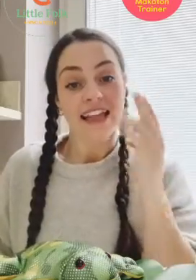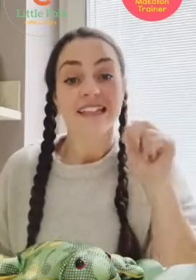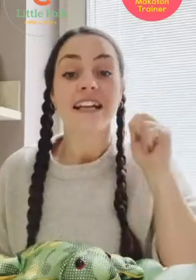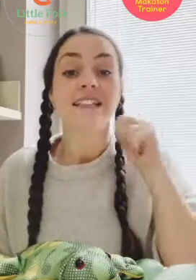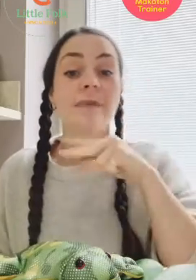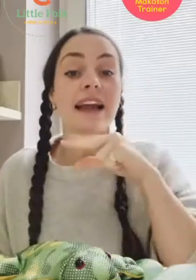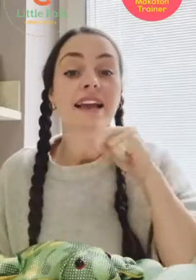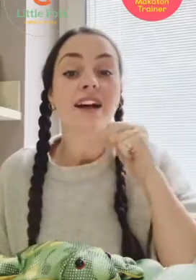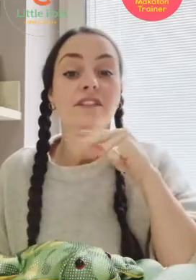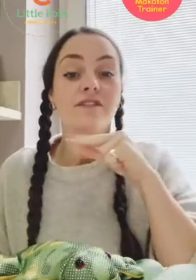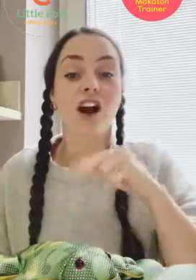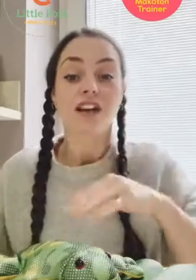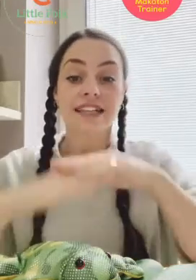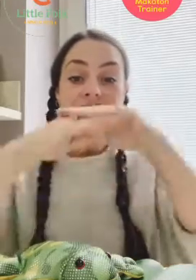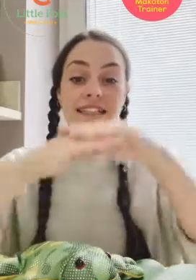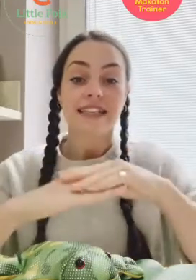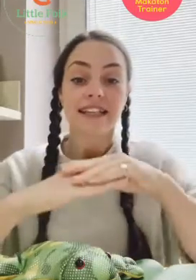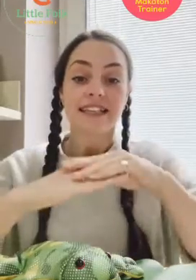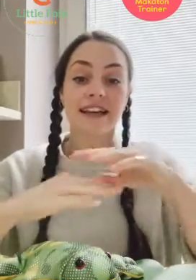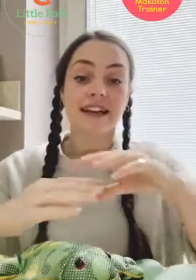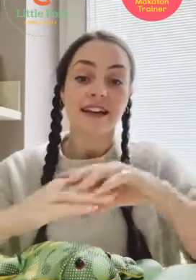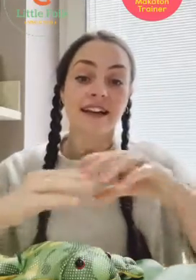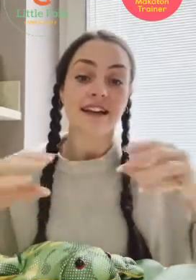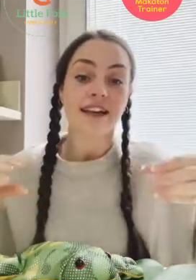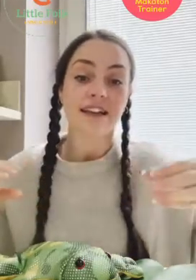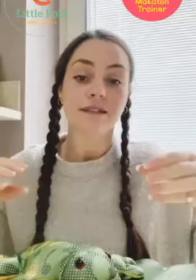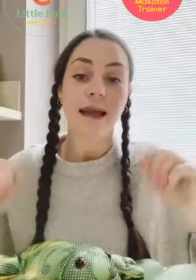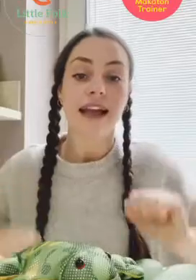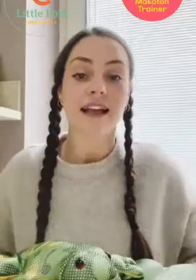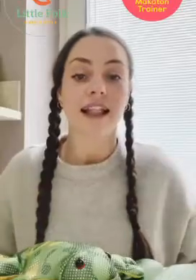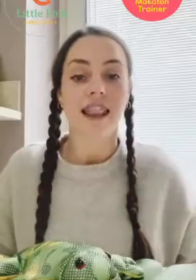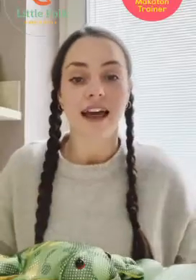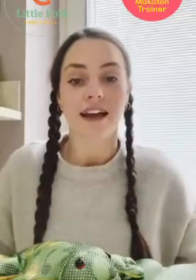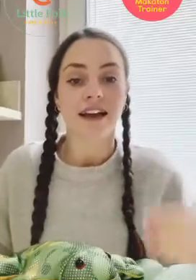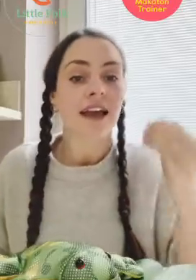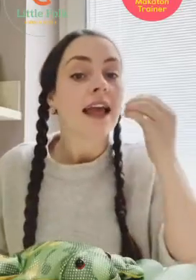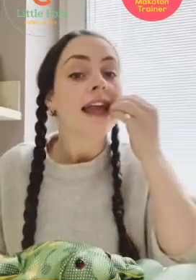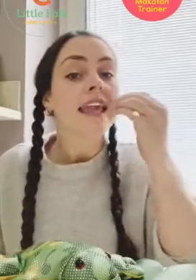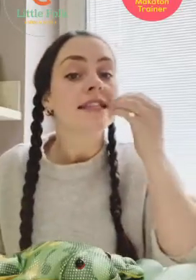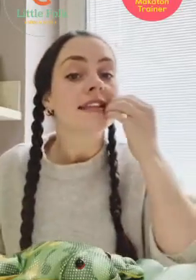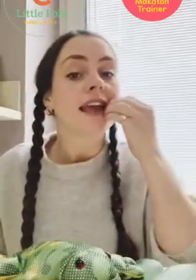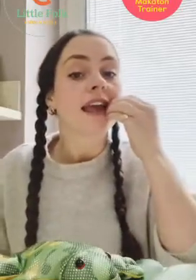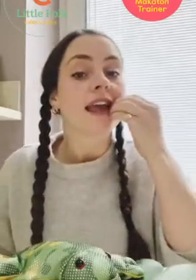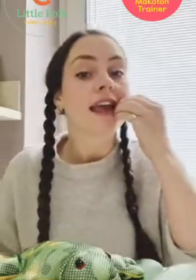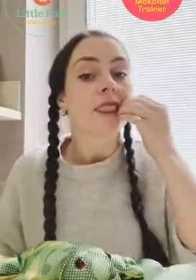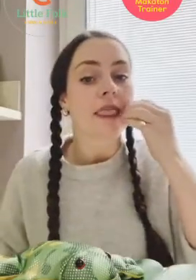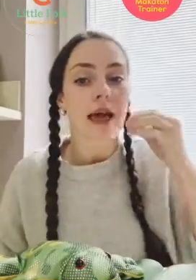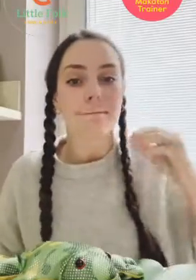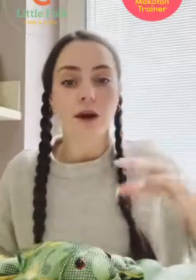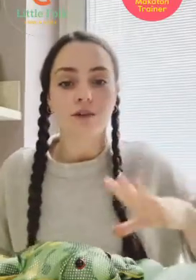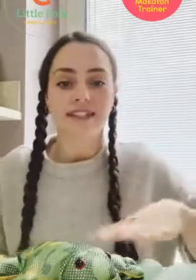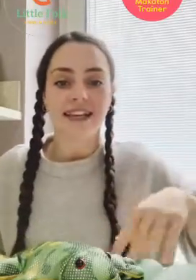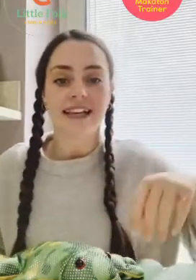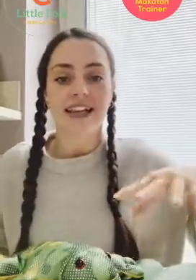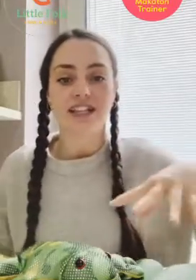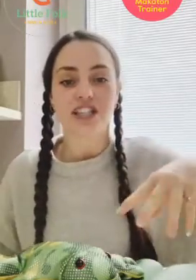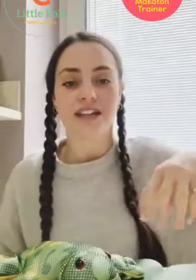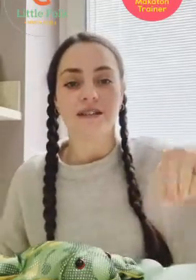little speckled frogs sat on a speckled log, eating the most delicious